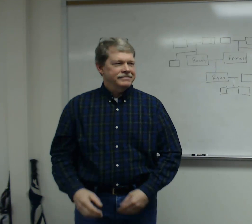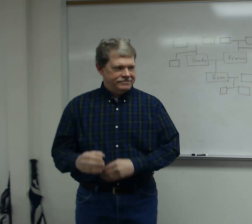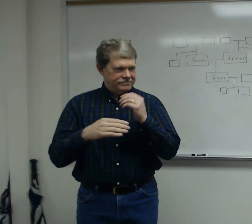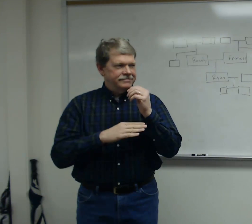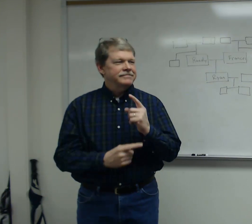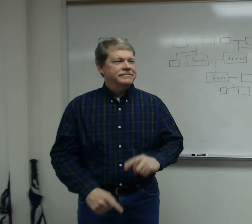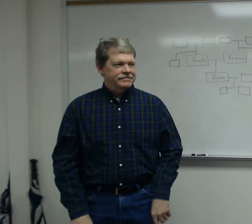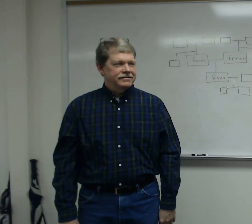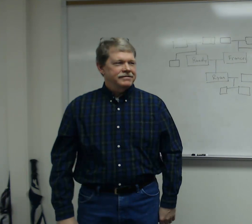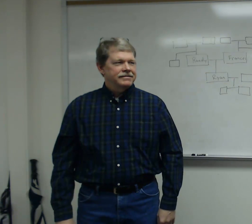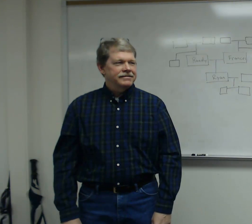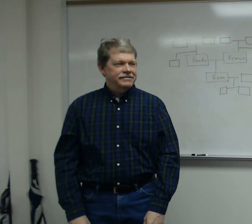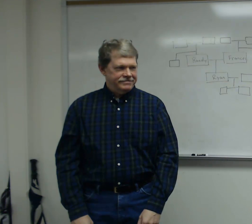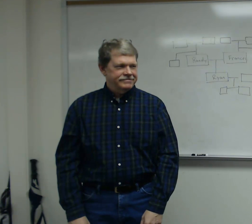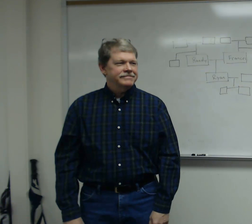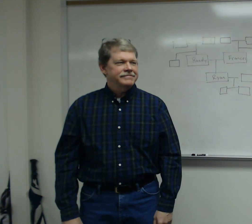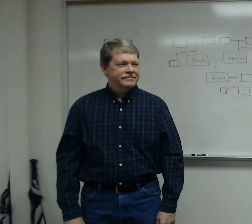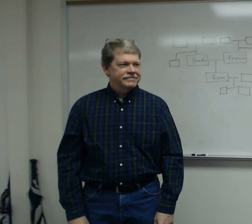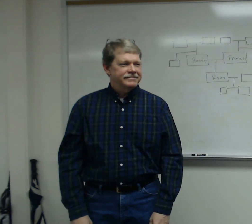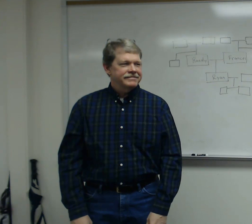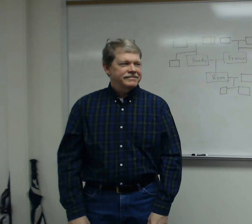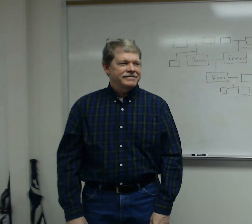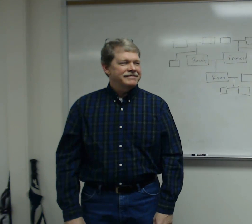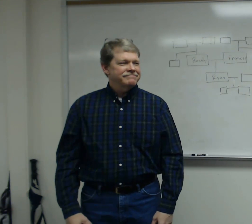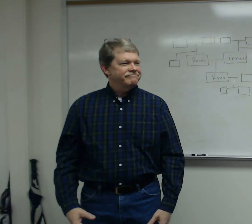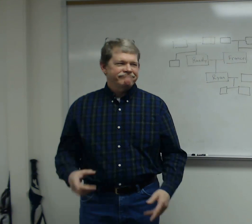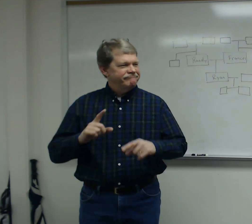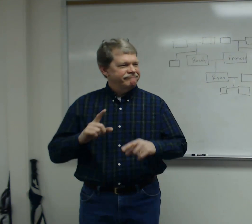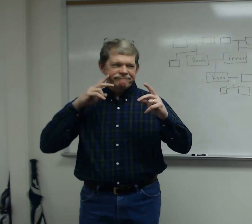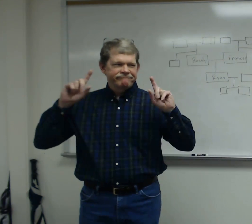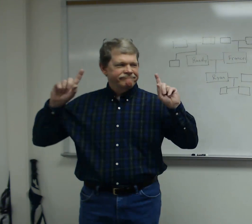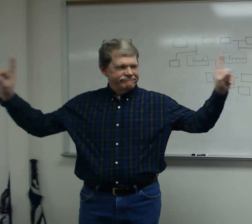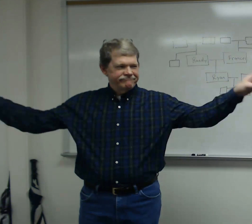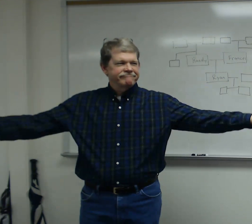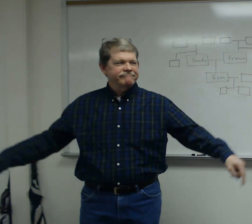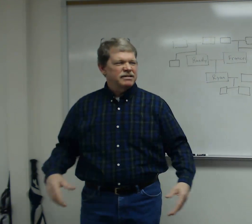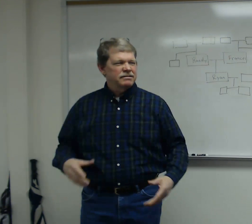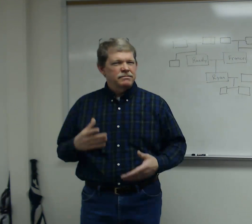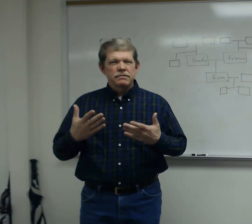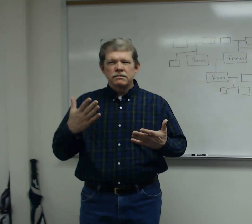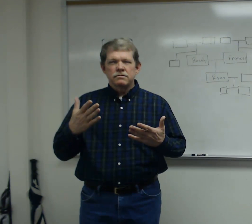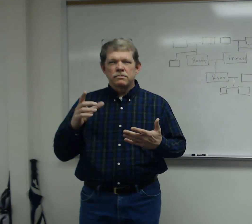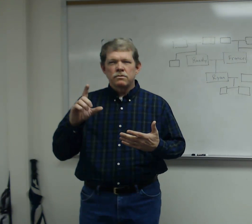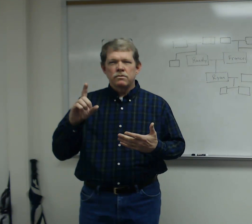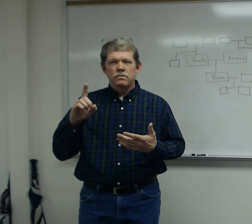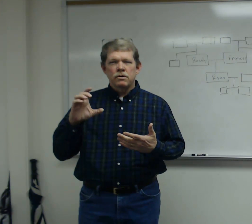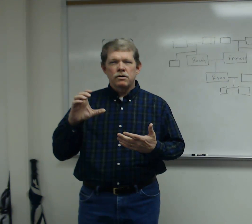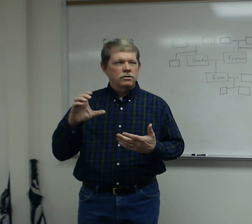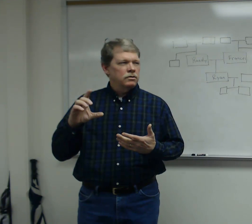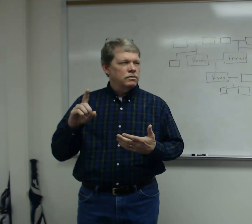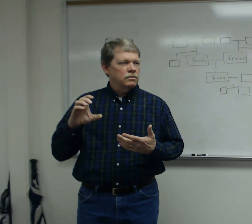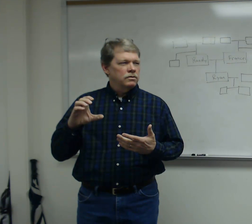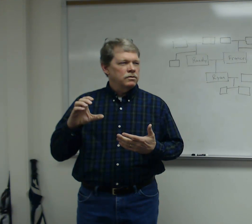was in Far away, they can't see each other. Right. Right. You look down. At one